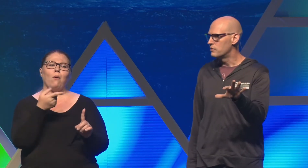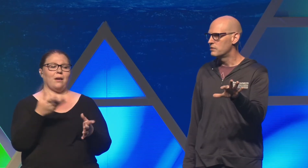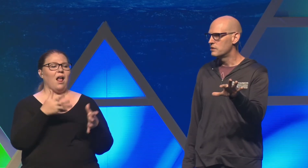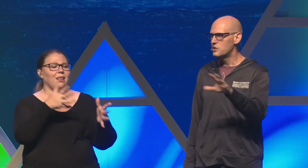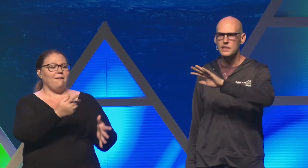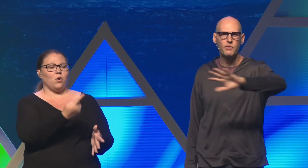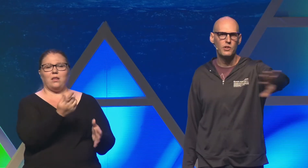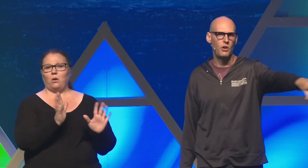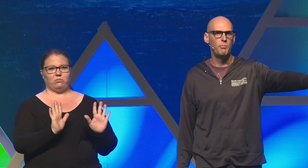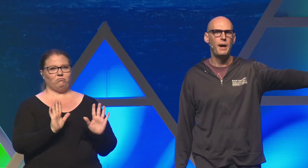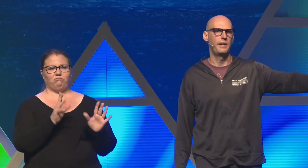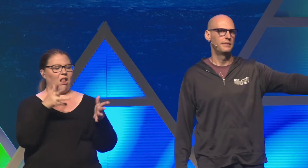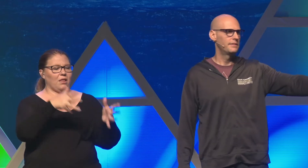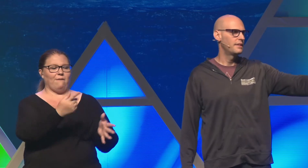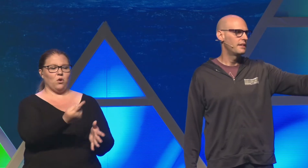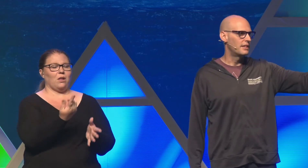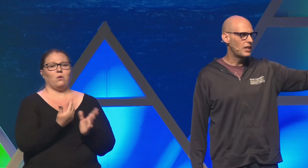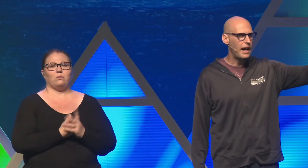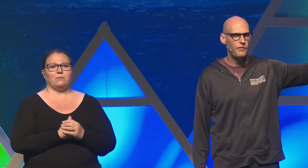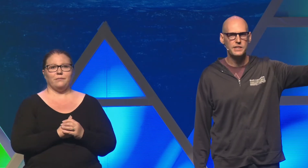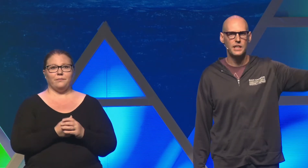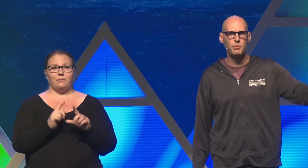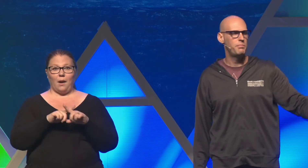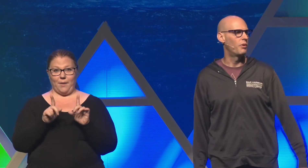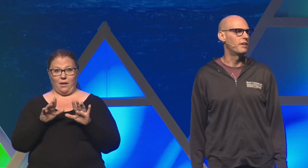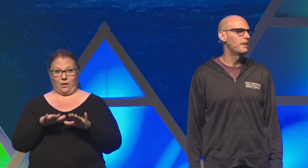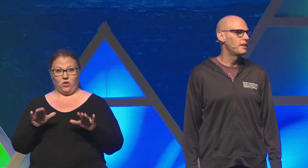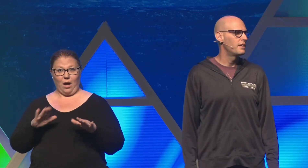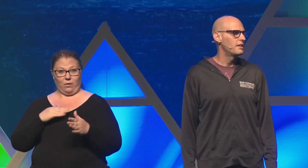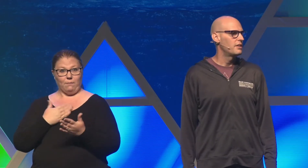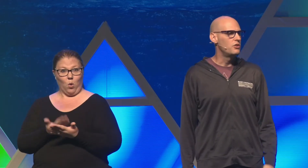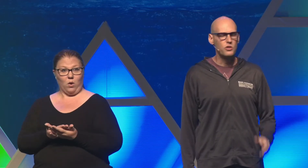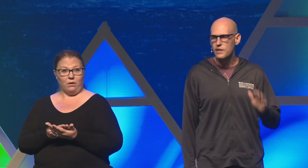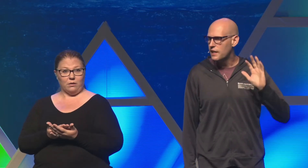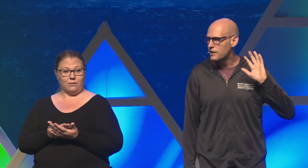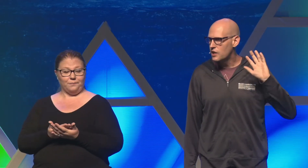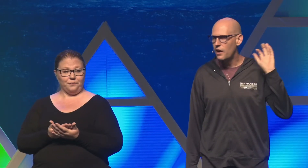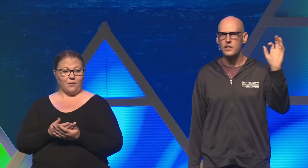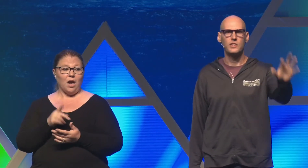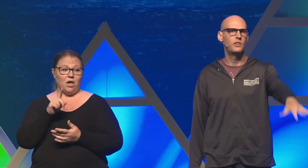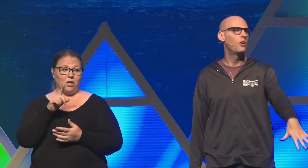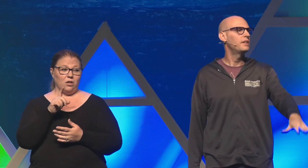alone. Just leave her alone. But the child that's going to be born, you treat